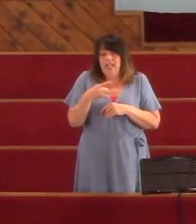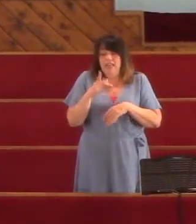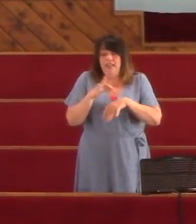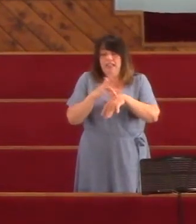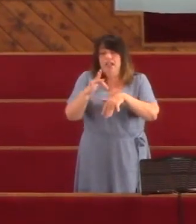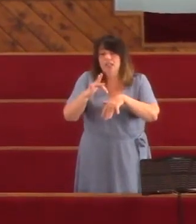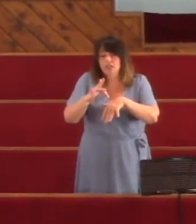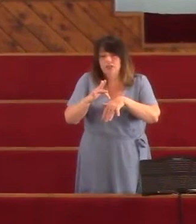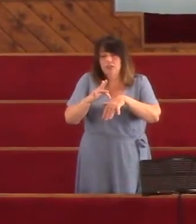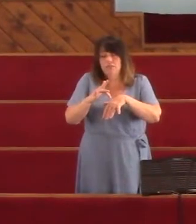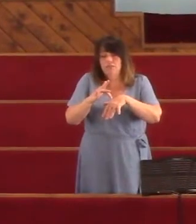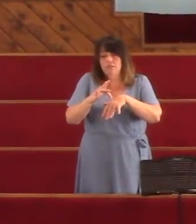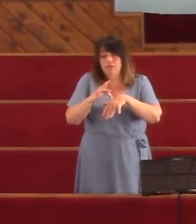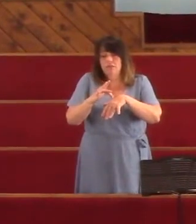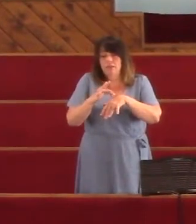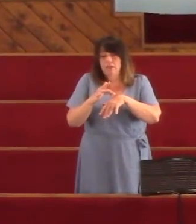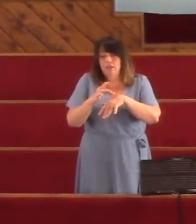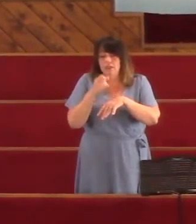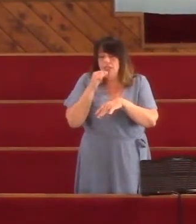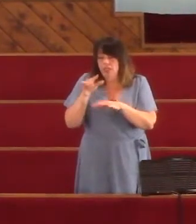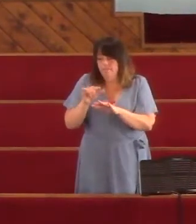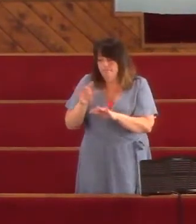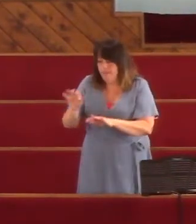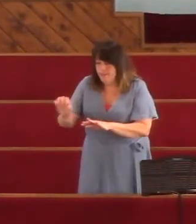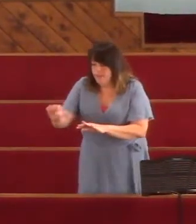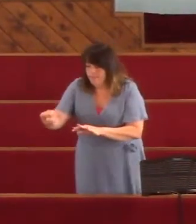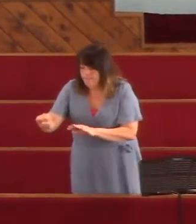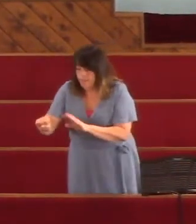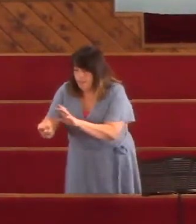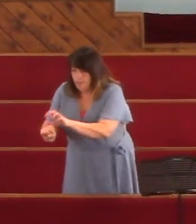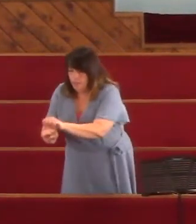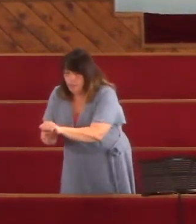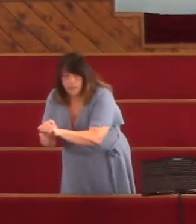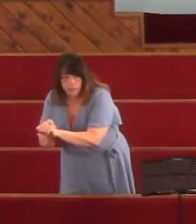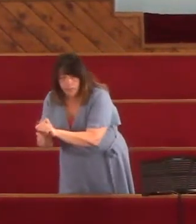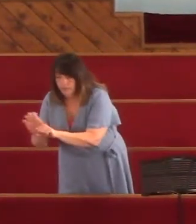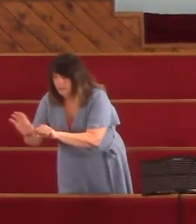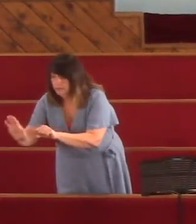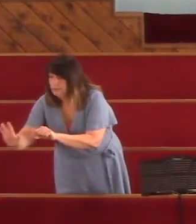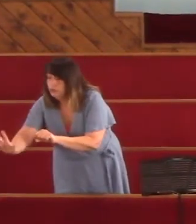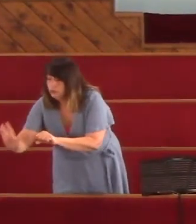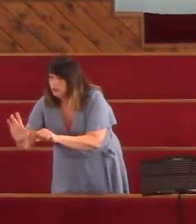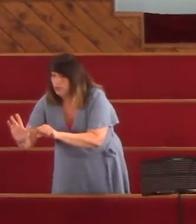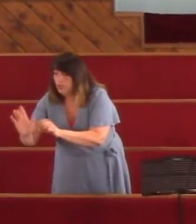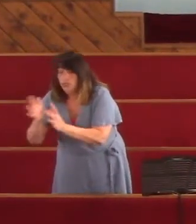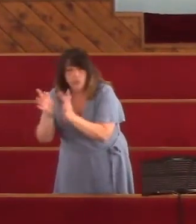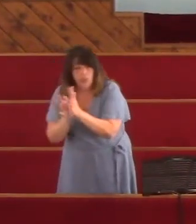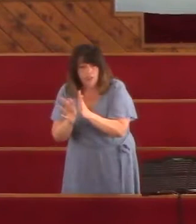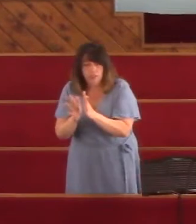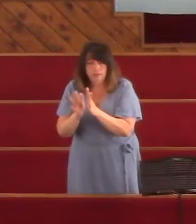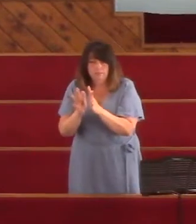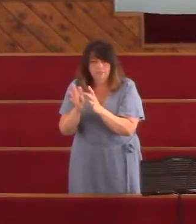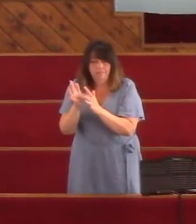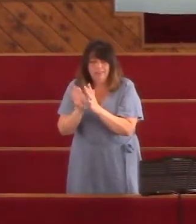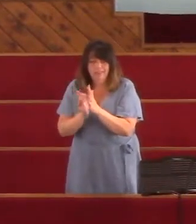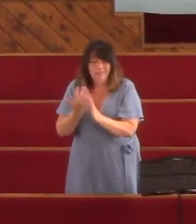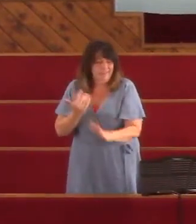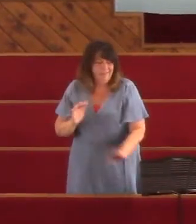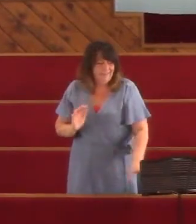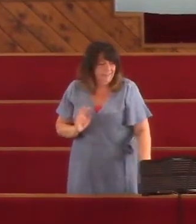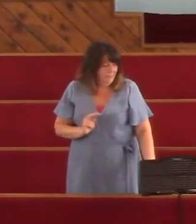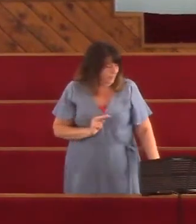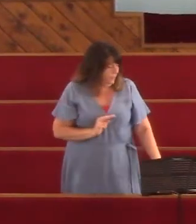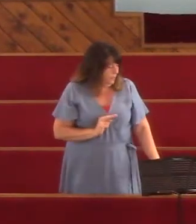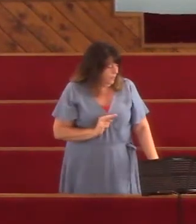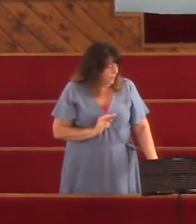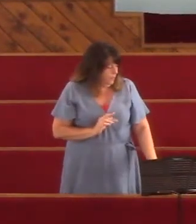garment, I'll be made whole." So my friend, she reached in and touched Jesus. And immediately, my friend, she was